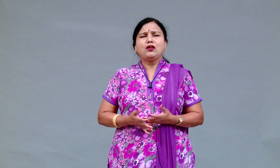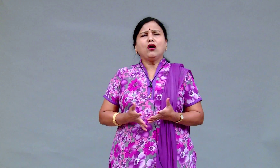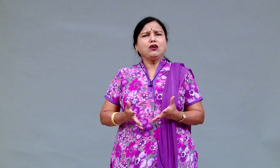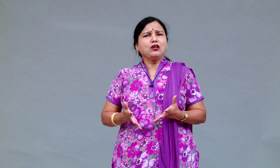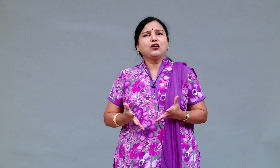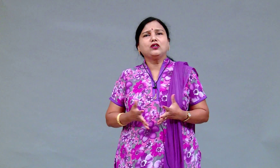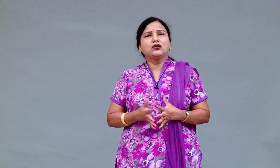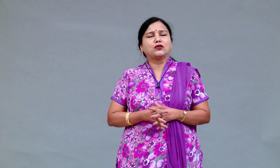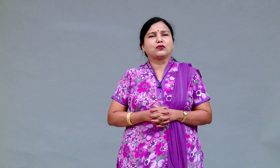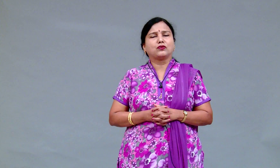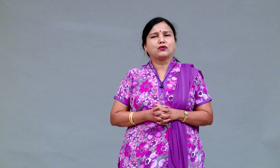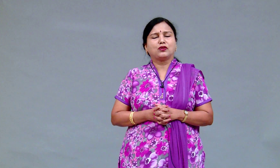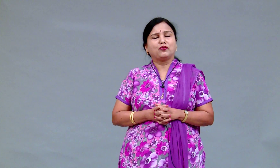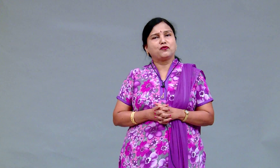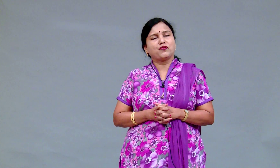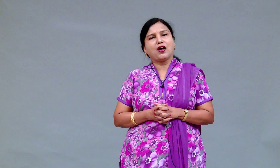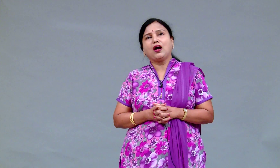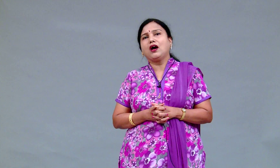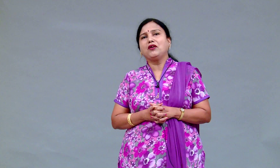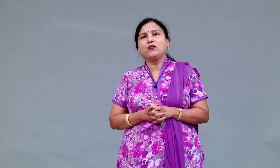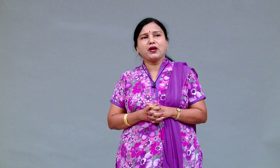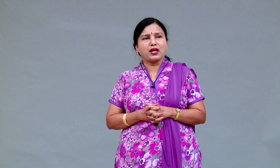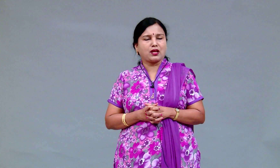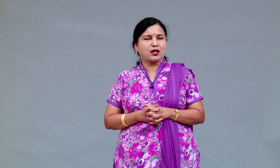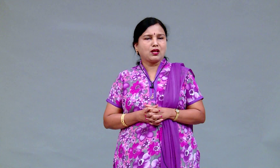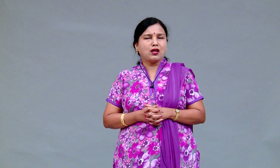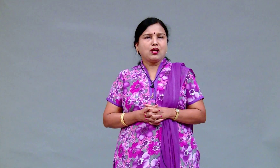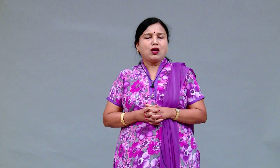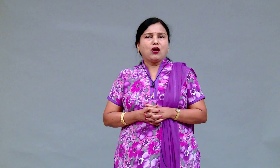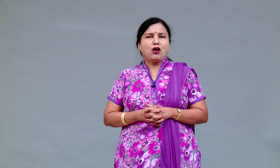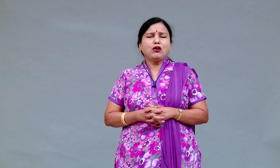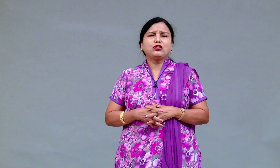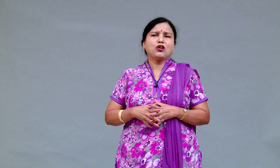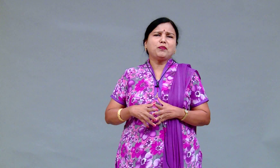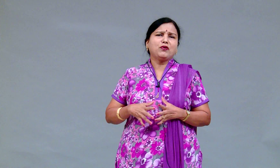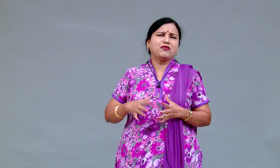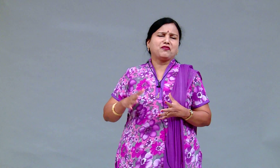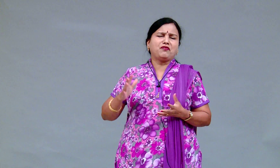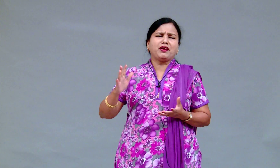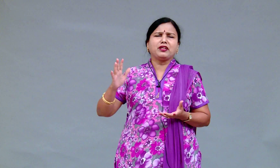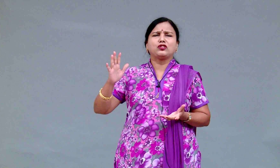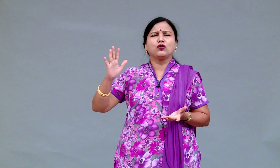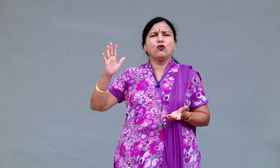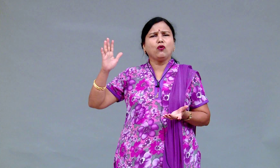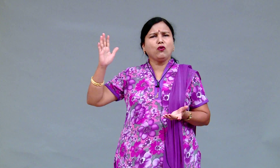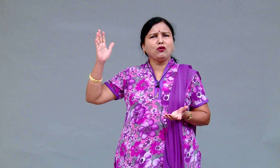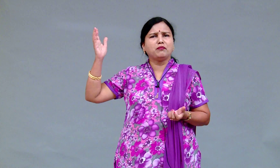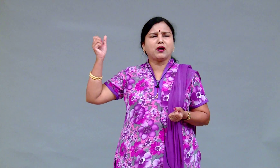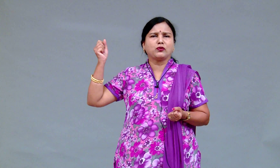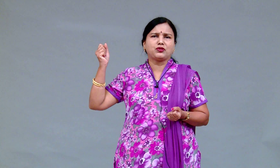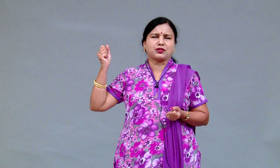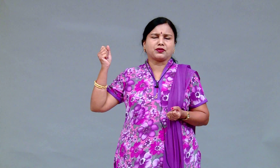Long, long ago, far away, on top of a very tall mountain,